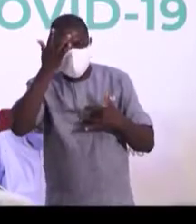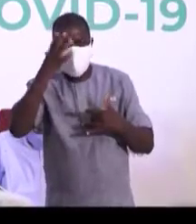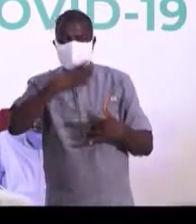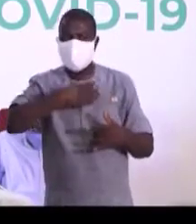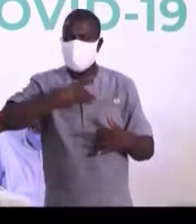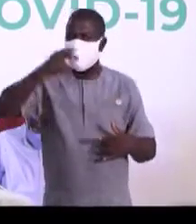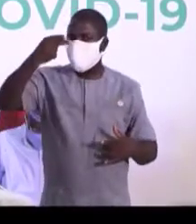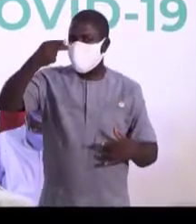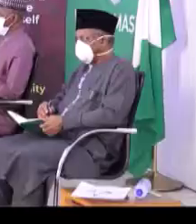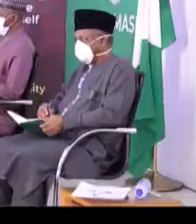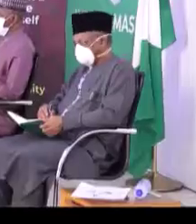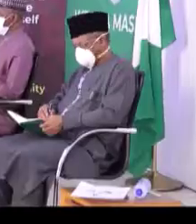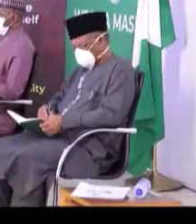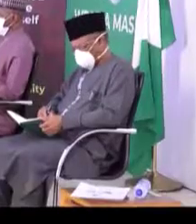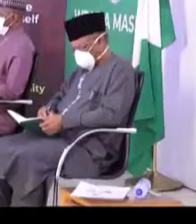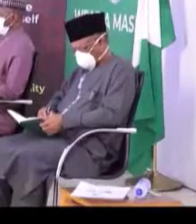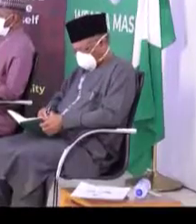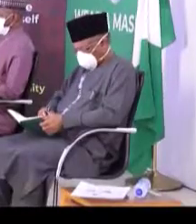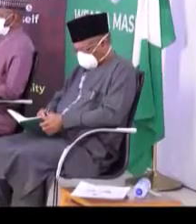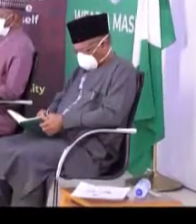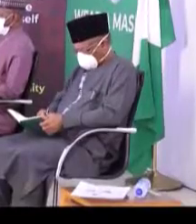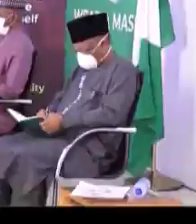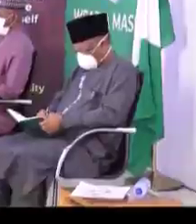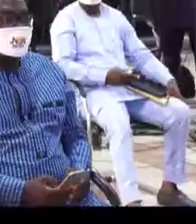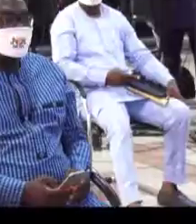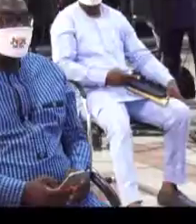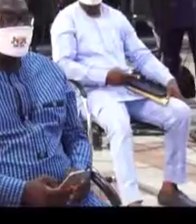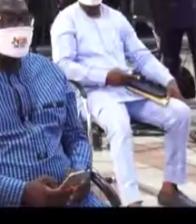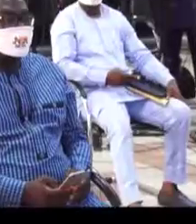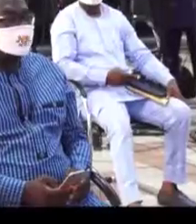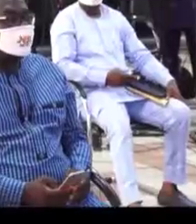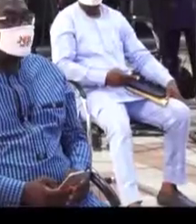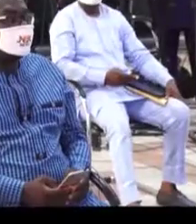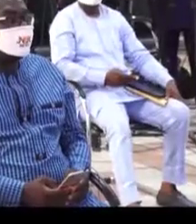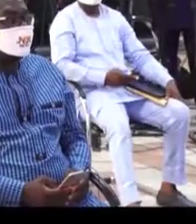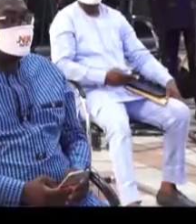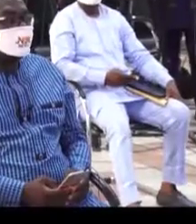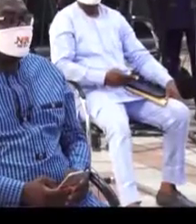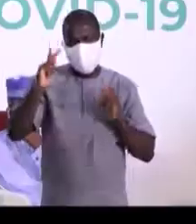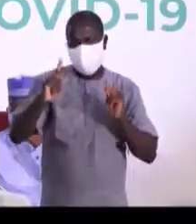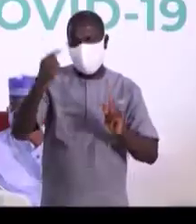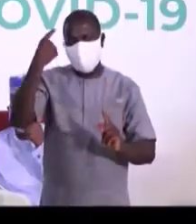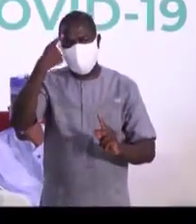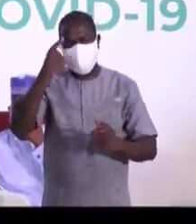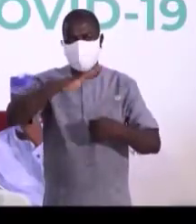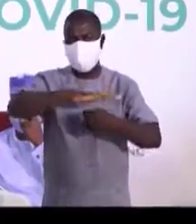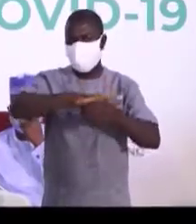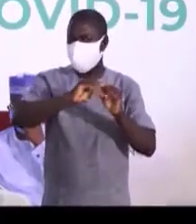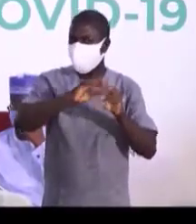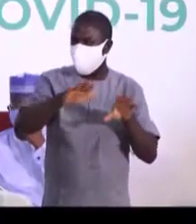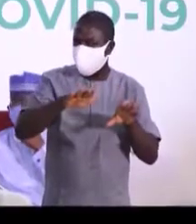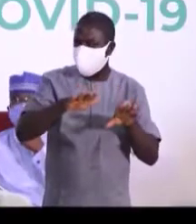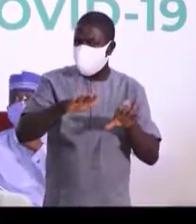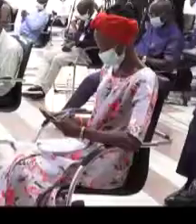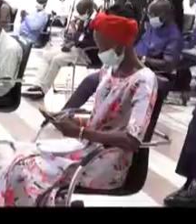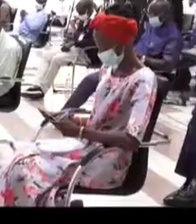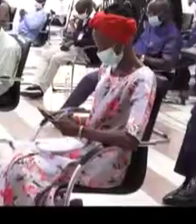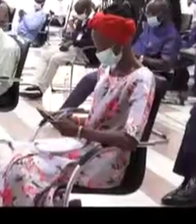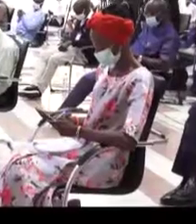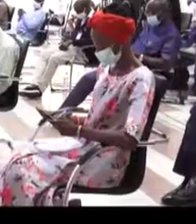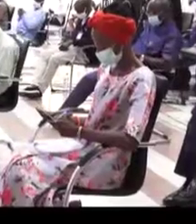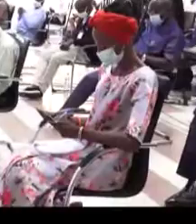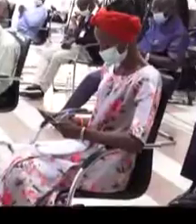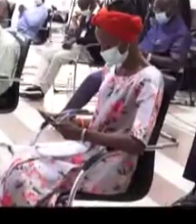not being delivered in our hospitals. And people need to be able to access care.